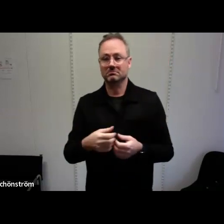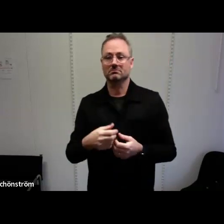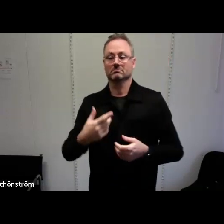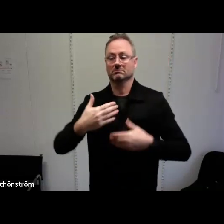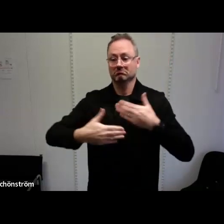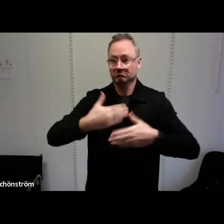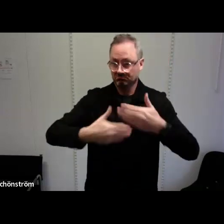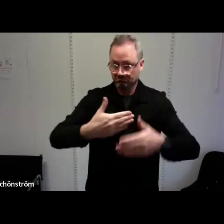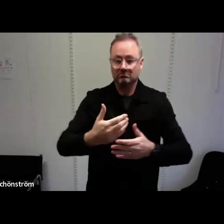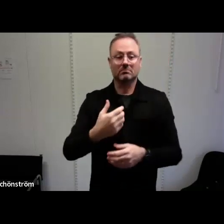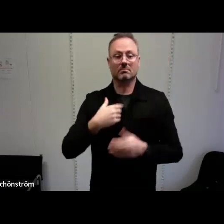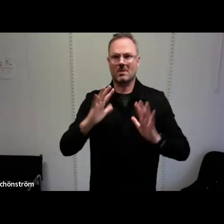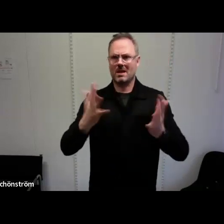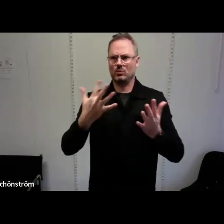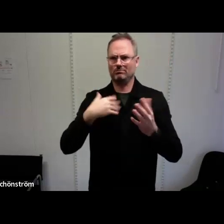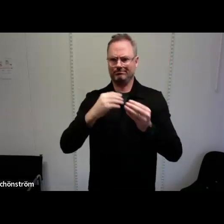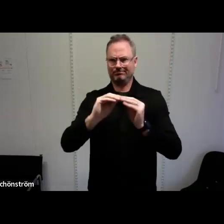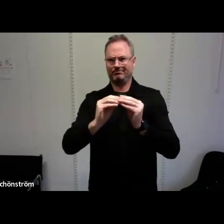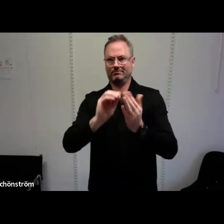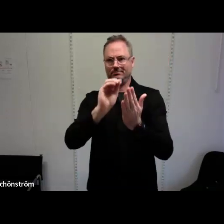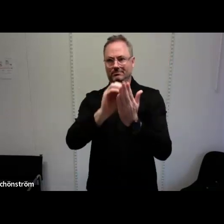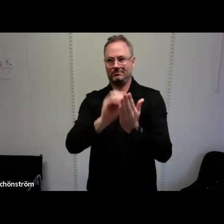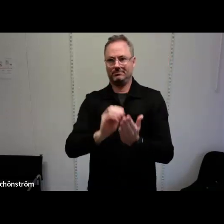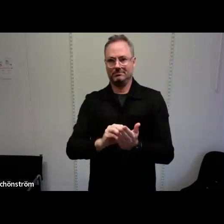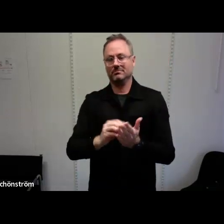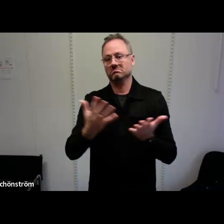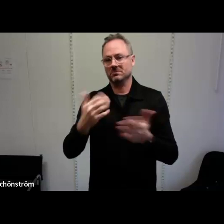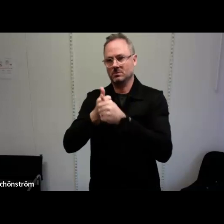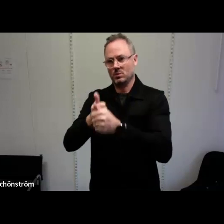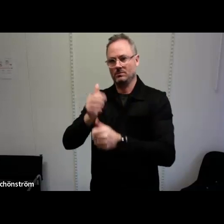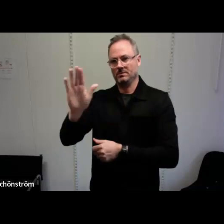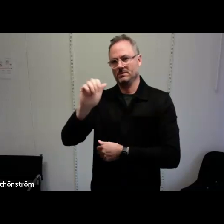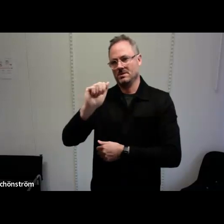corpus. And then we had 12 that we created on our own that were novel.